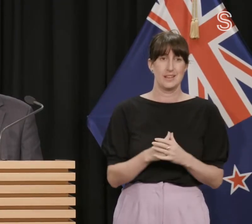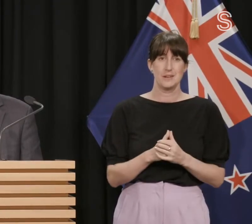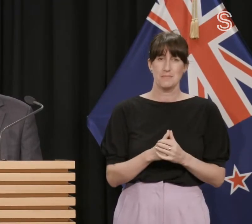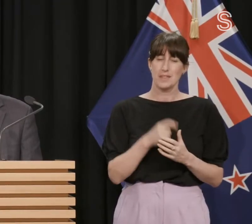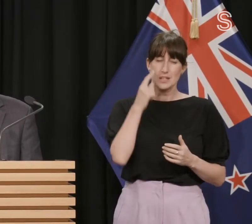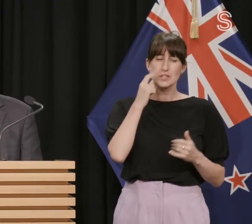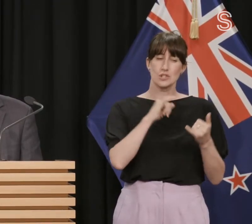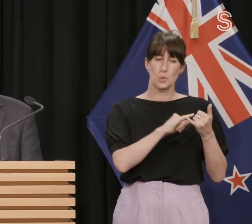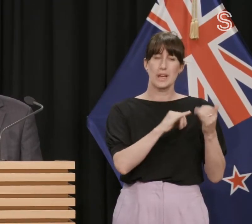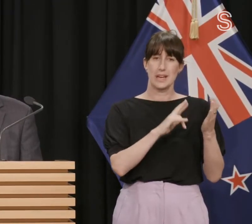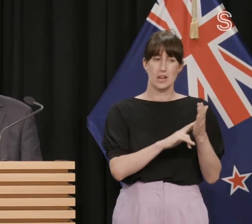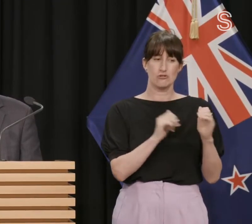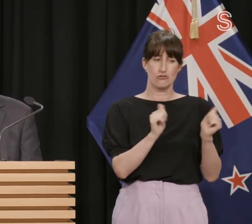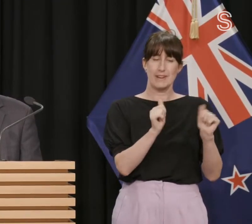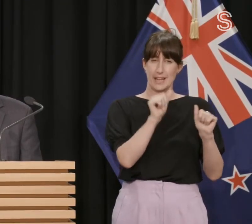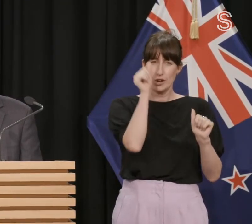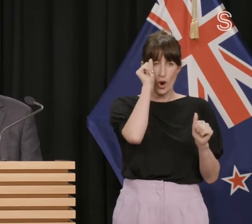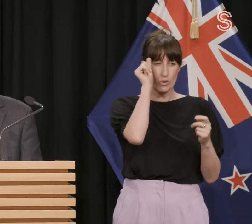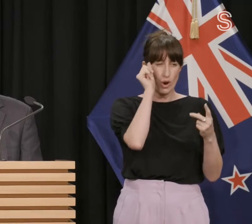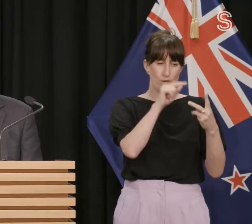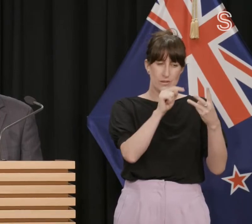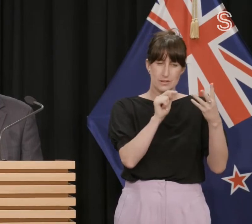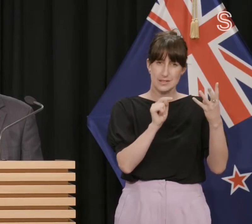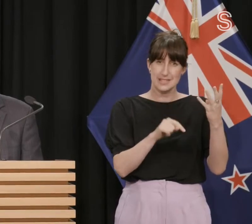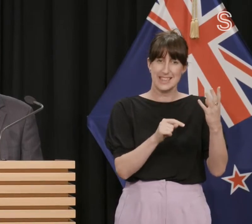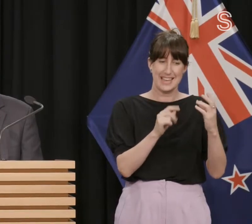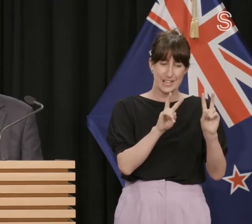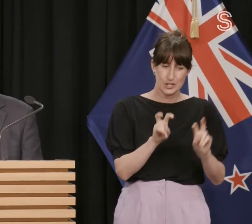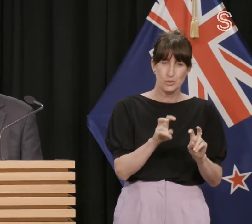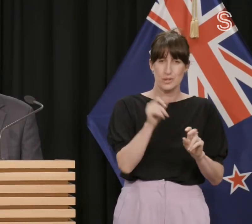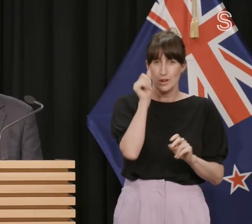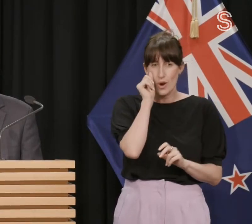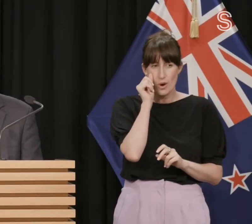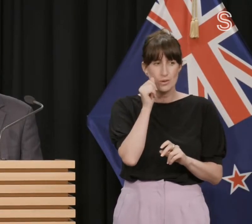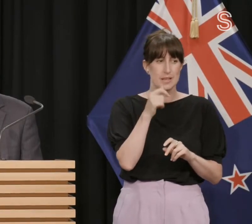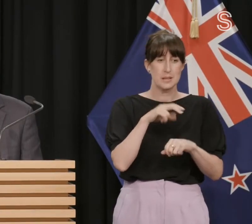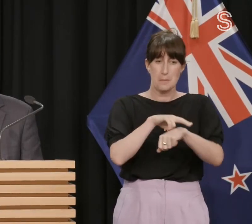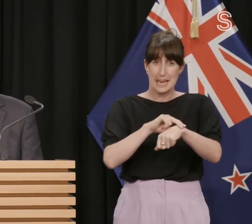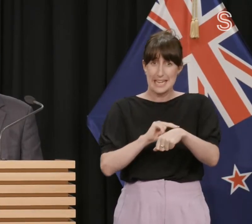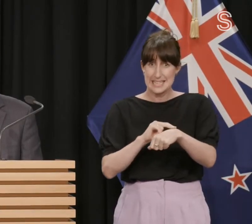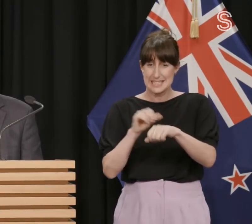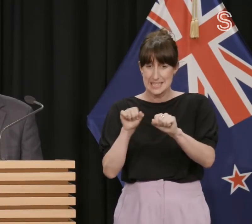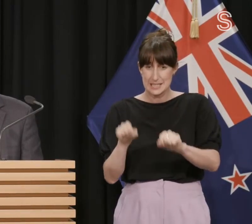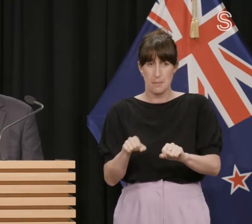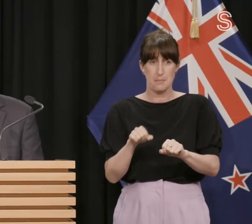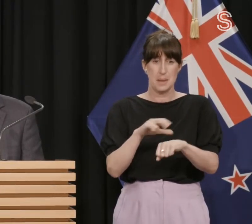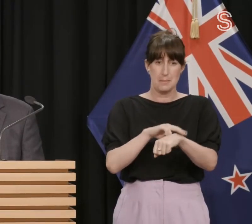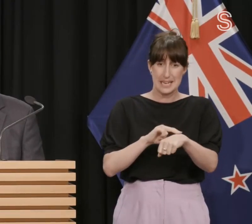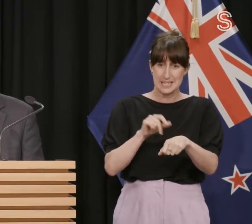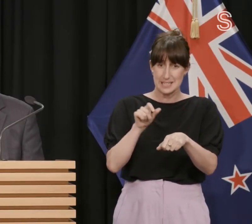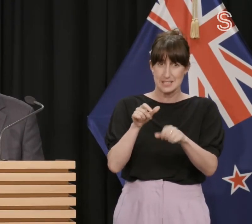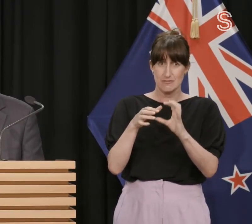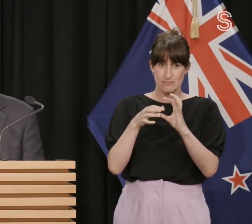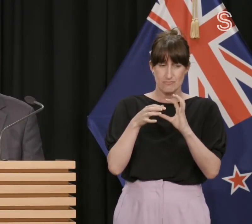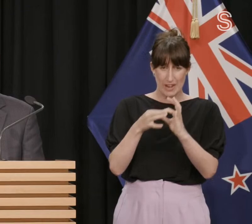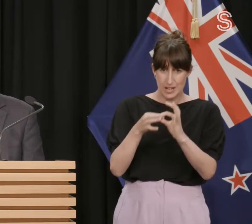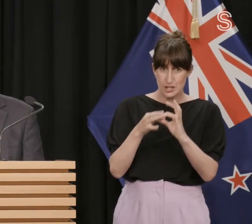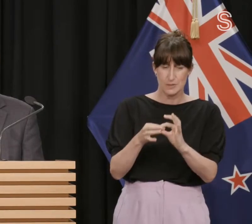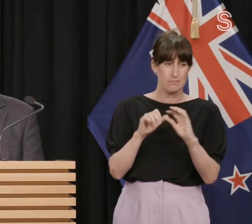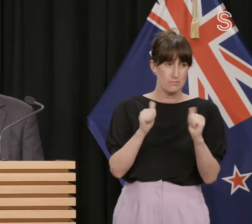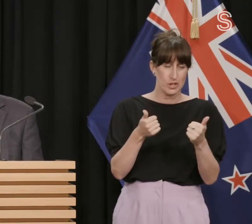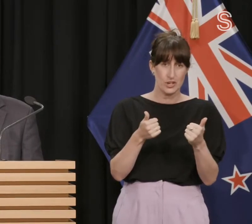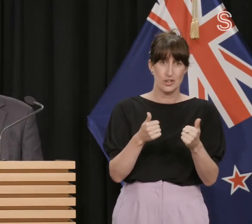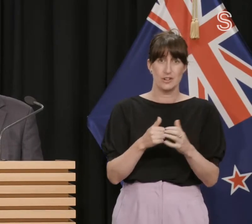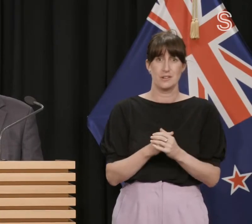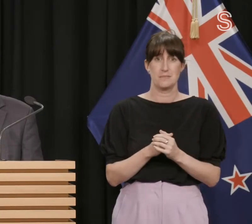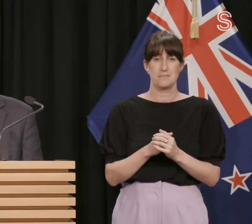that Stuart is already well familiar with all of those issues. He understands the police. He knows how the police work. I think he's got a good relationship with the police. So